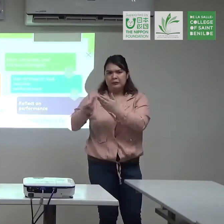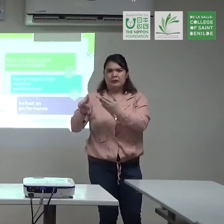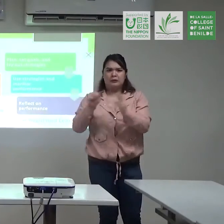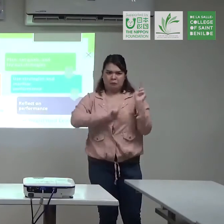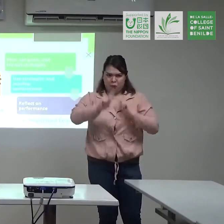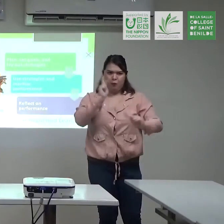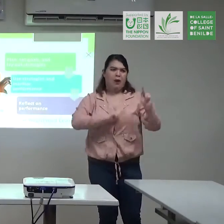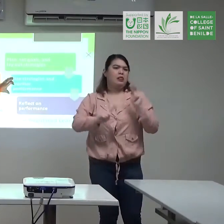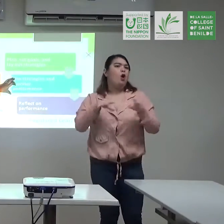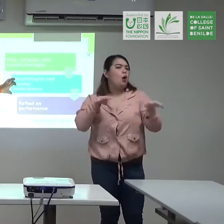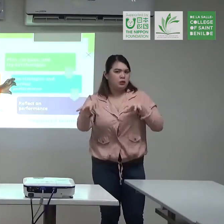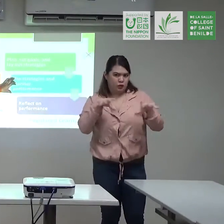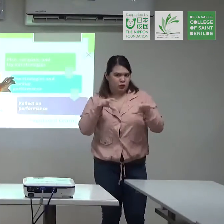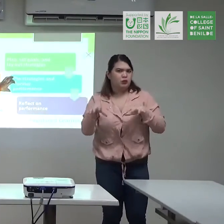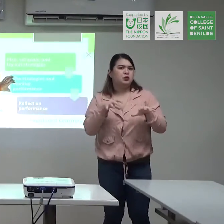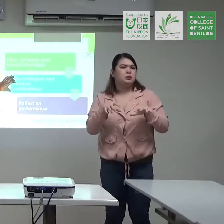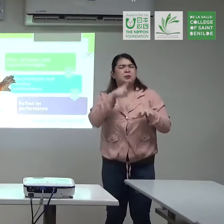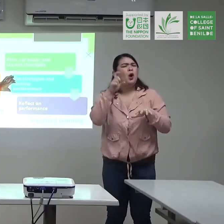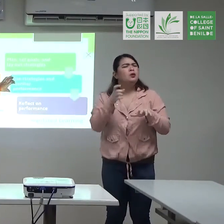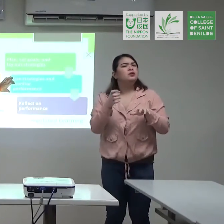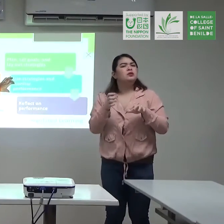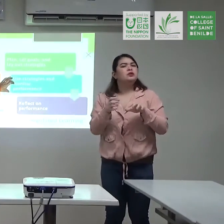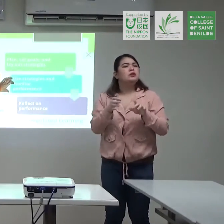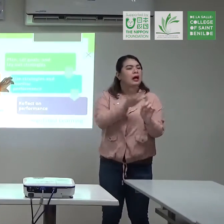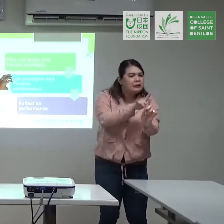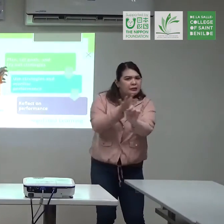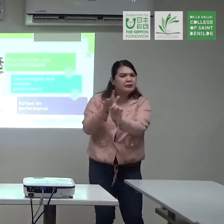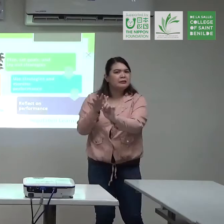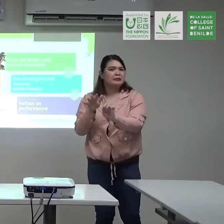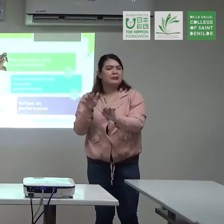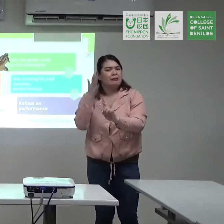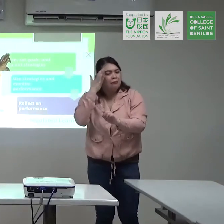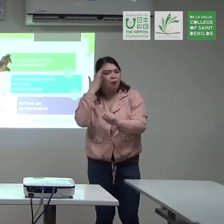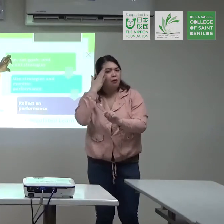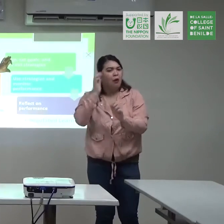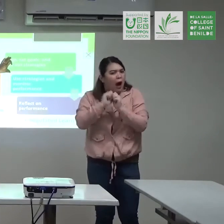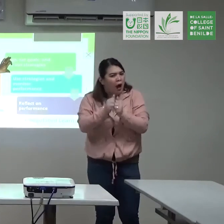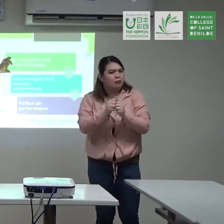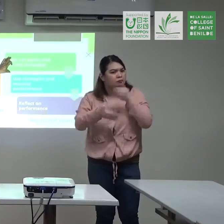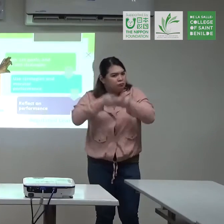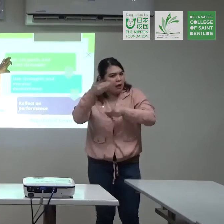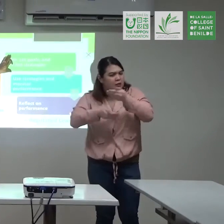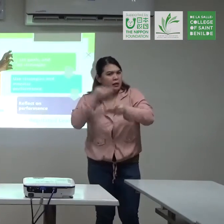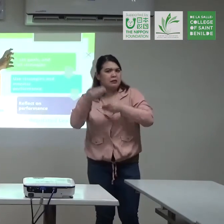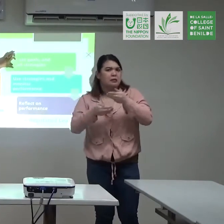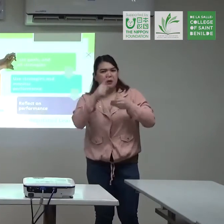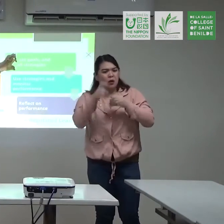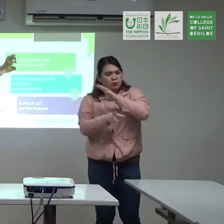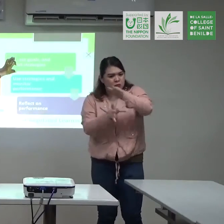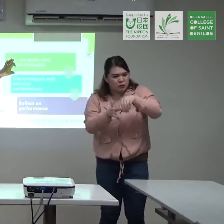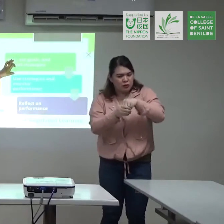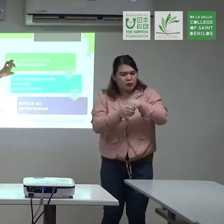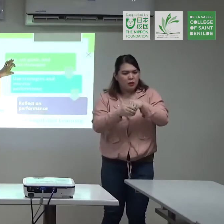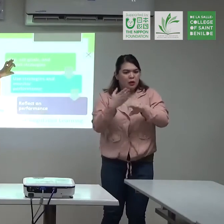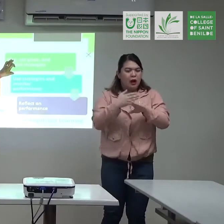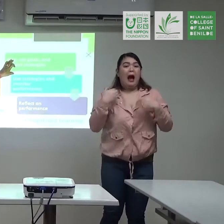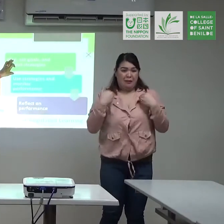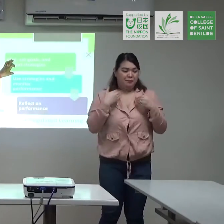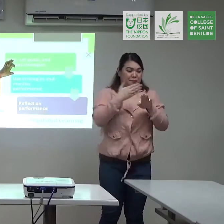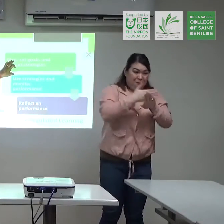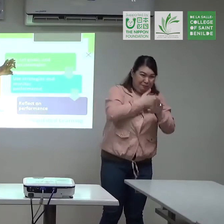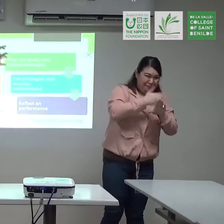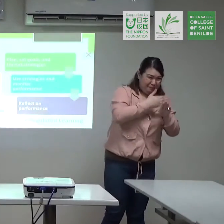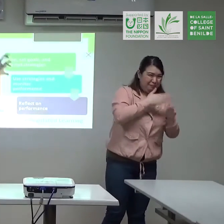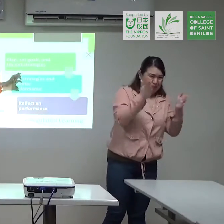the implementation process. Ito yung pre-task. This is the before of